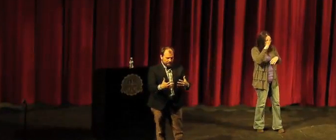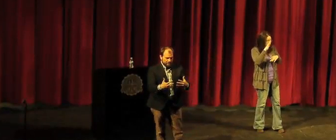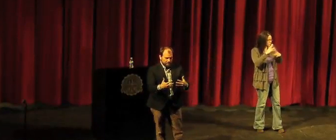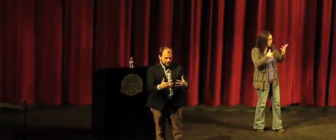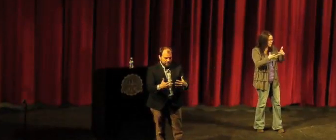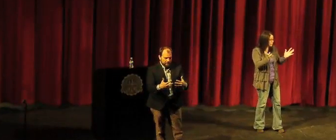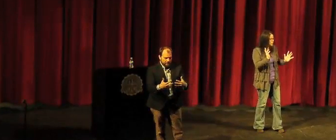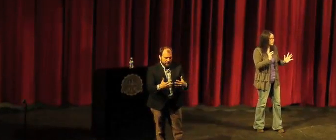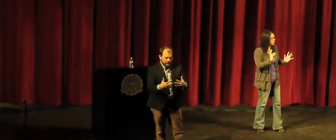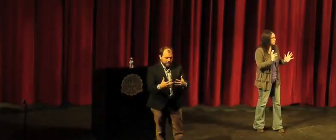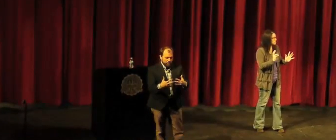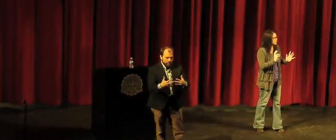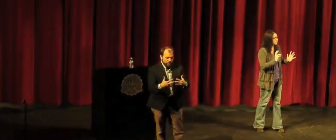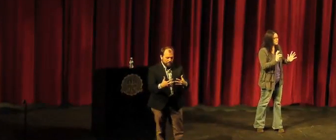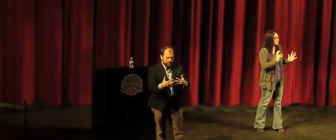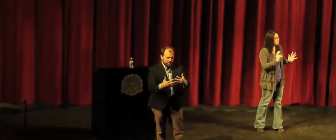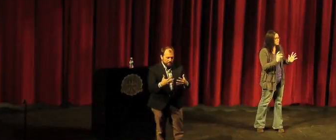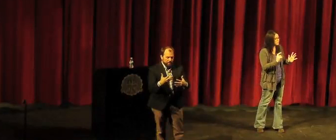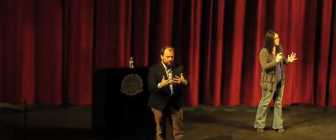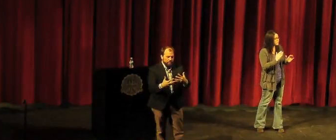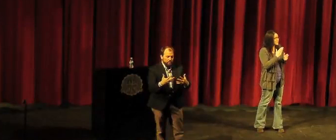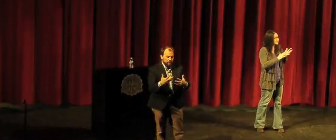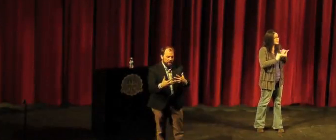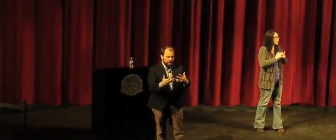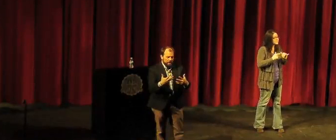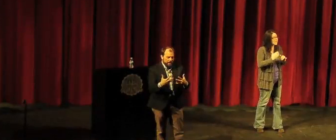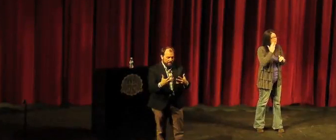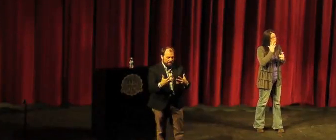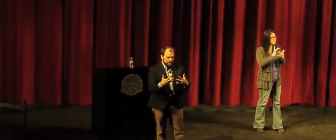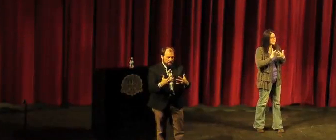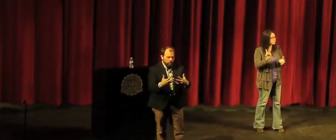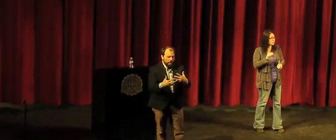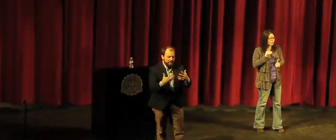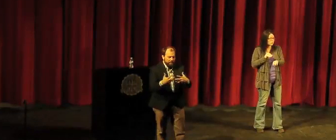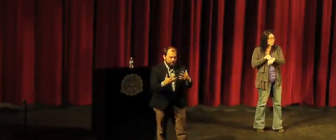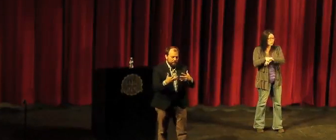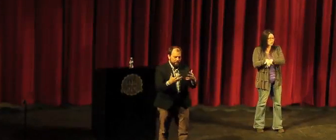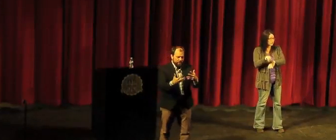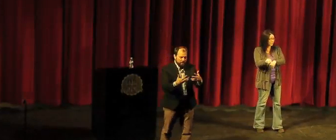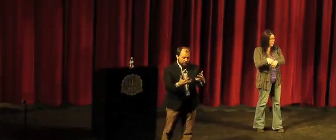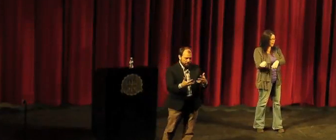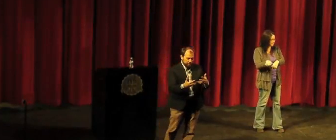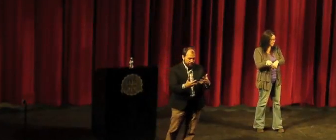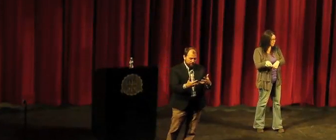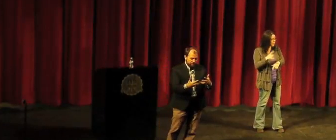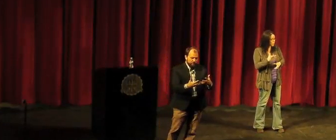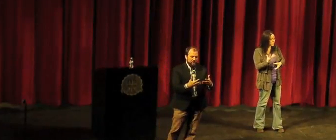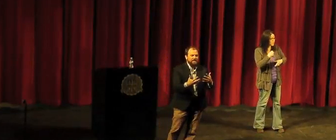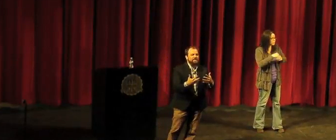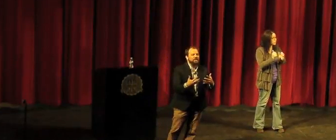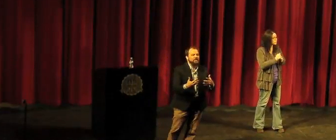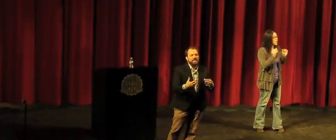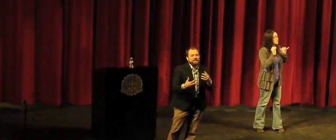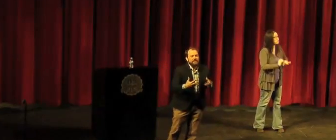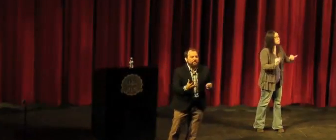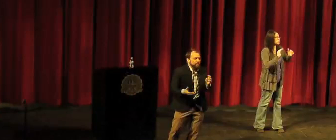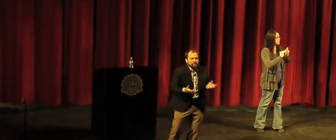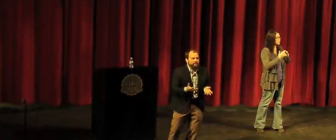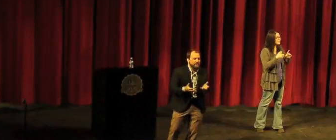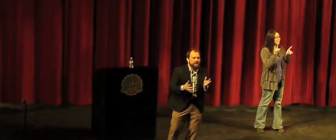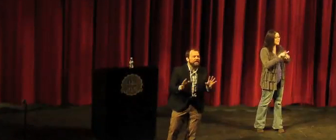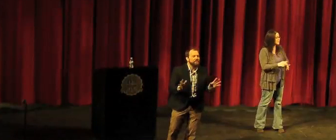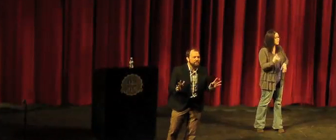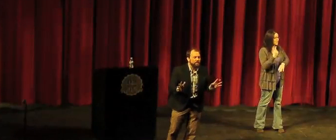some sense, I knew that the Spirit was working on them when they were immersed in our liturgical community, even on the days they